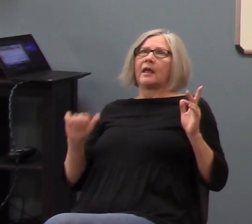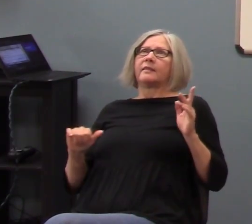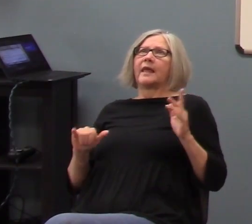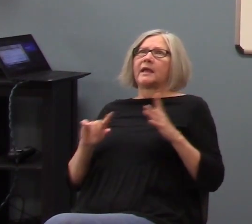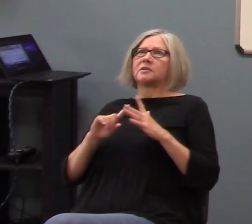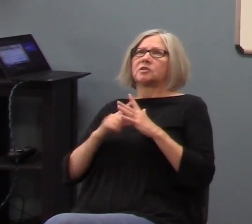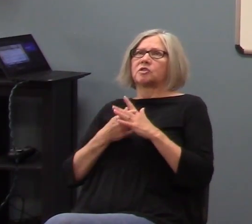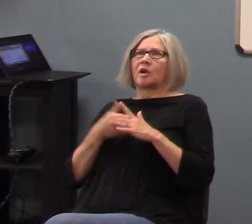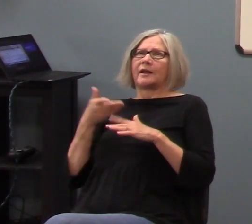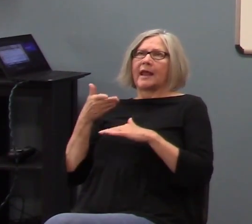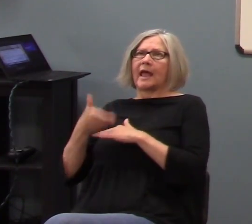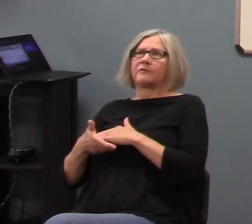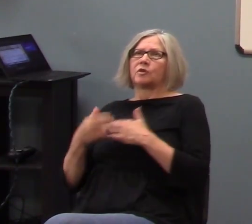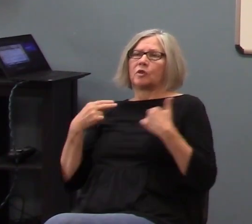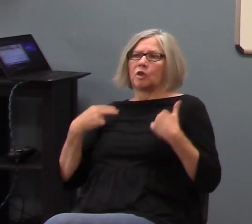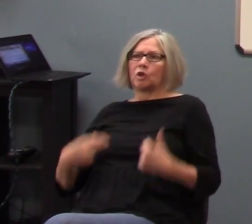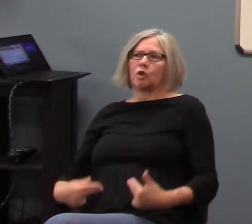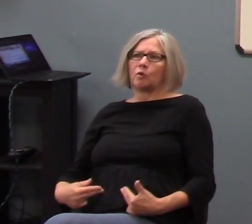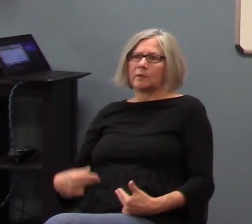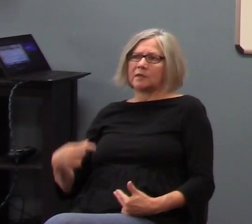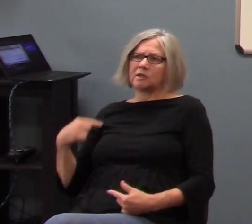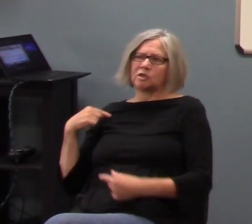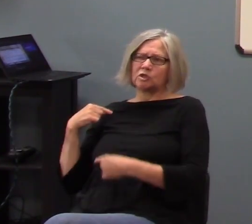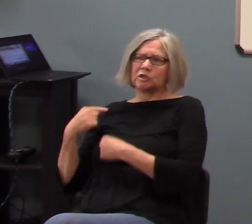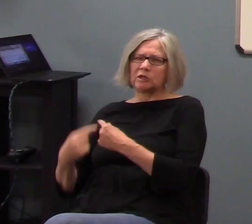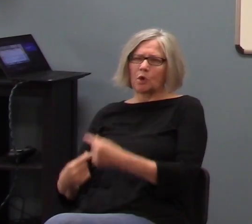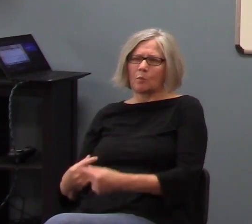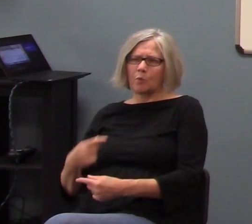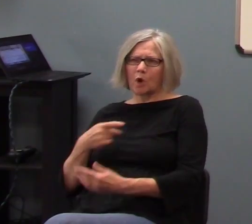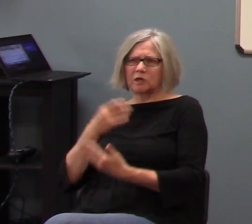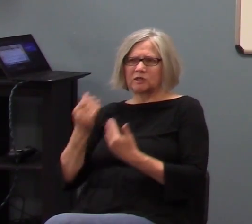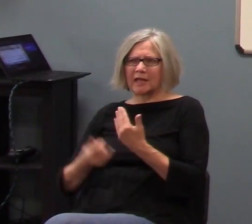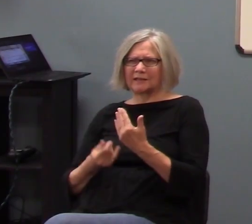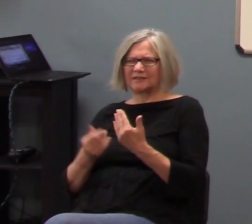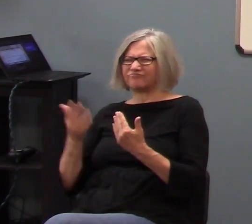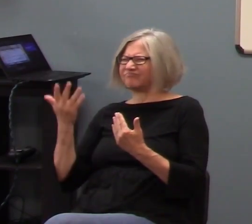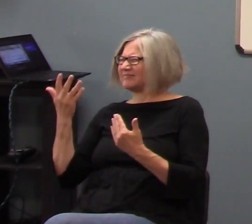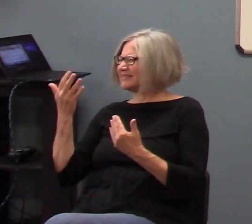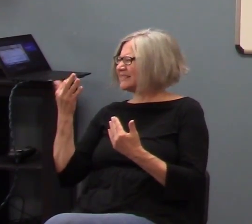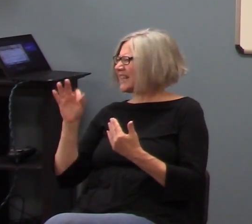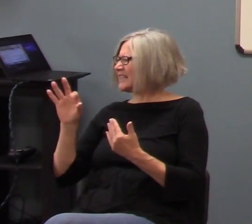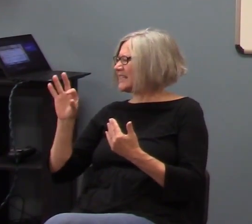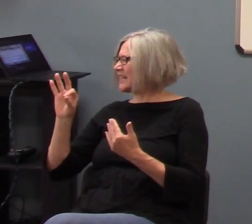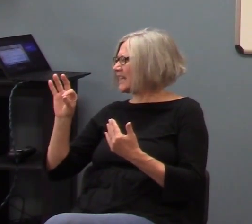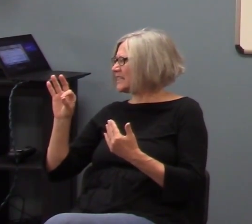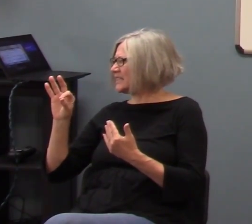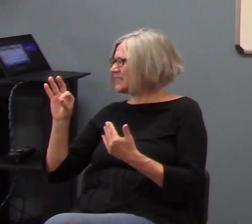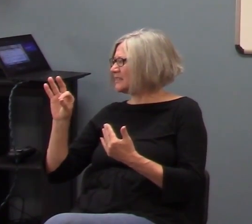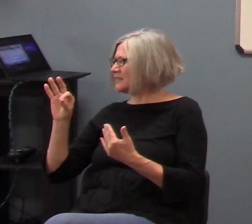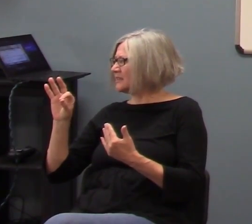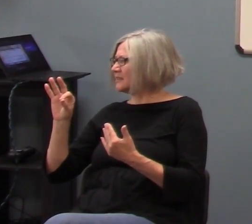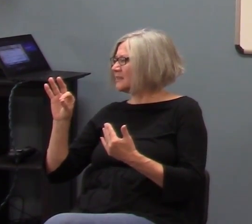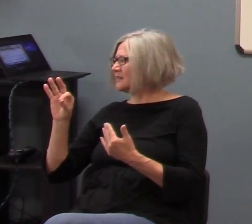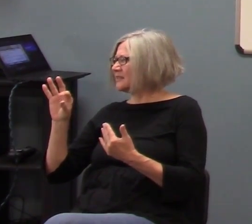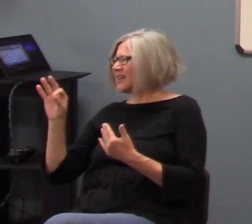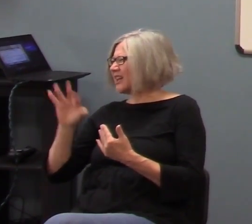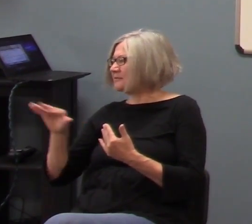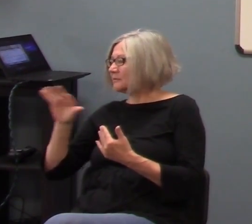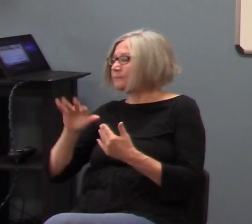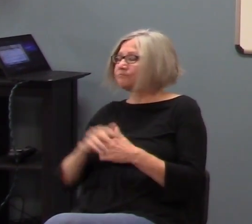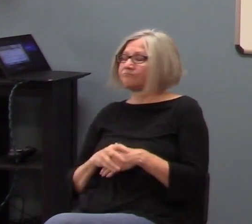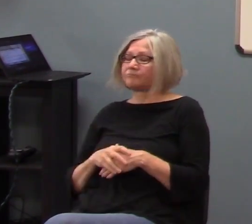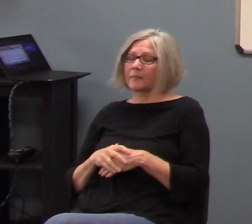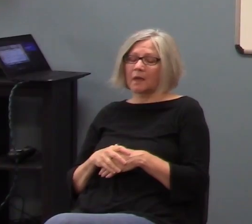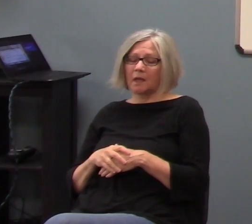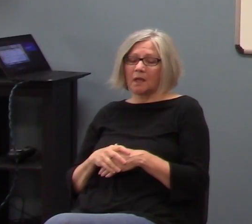Human Genome Project. We realized and that was the late 90s, and we realized that most of our DNA didn't code for proteins. Like, wow, what's the rest of